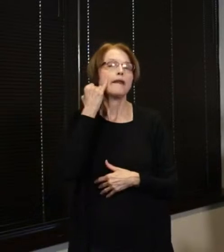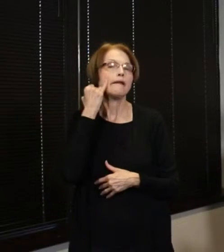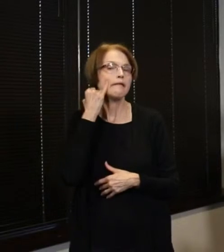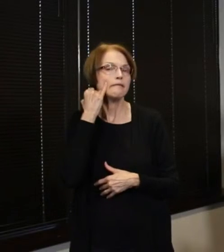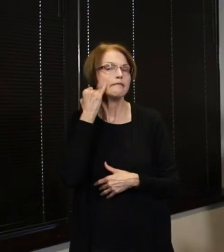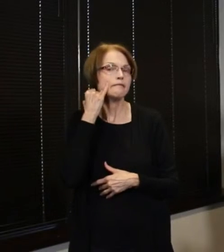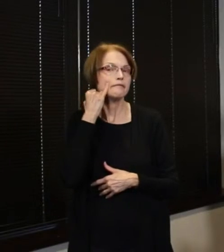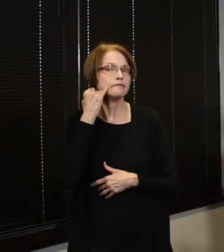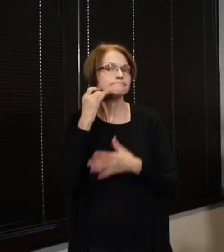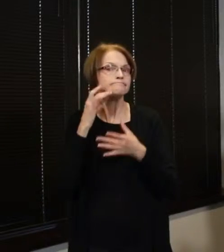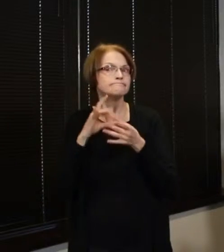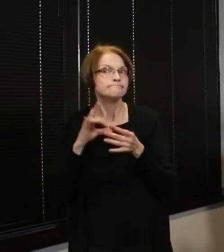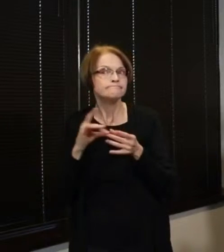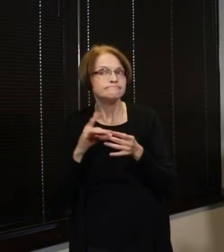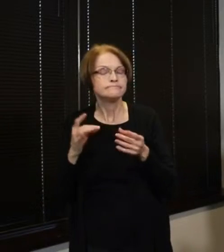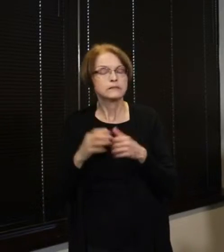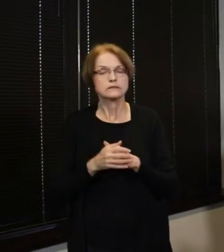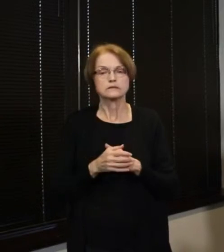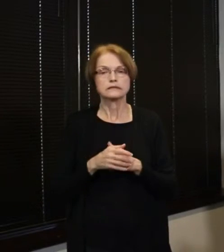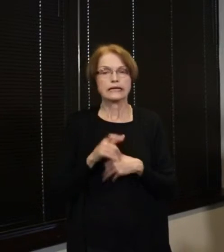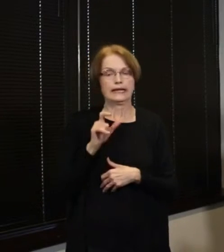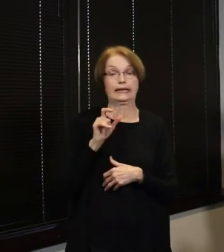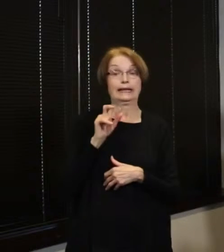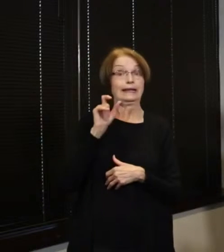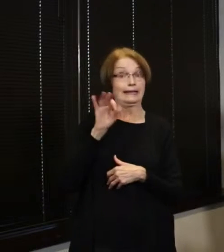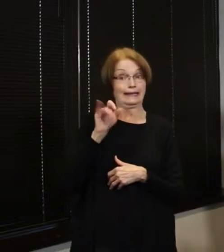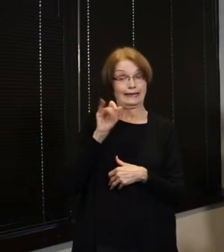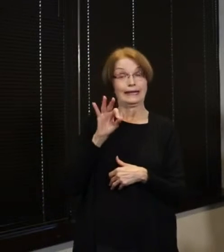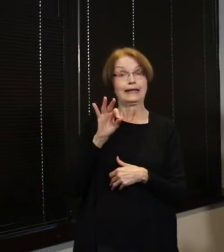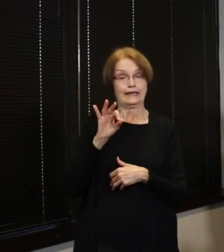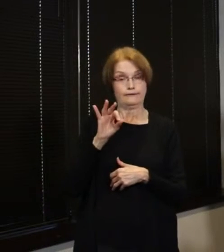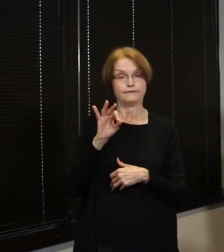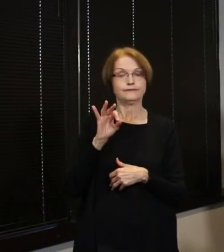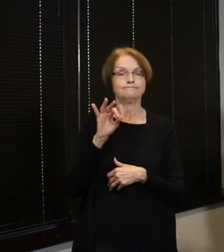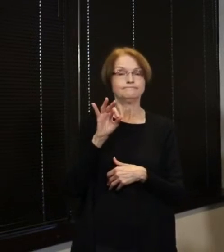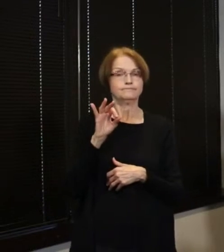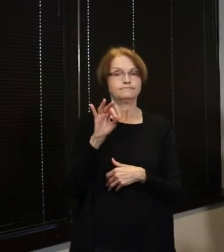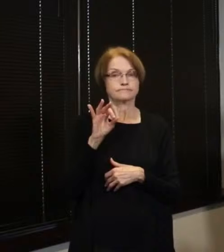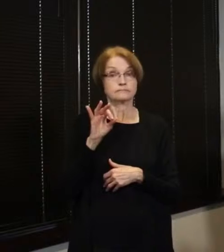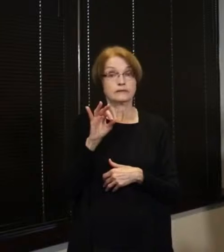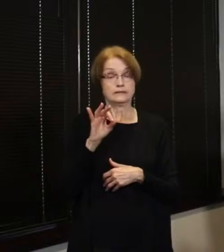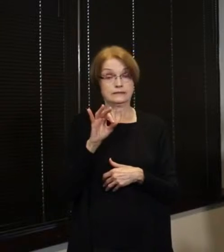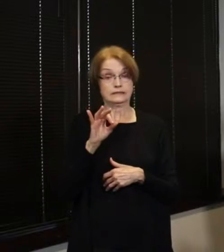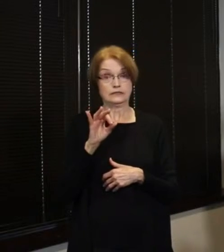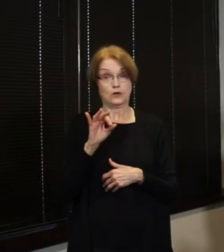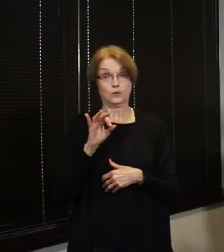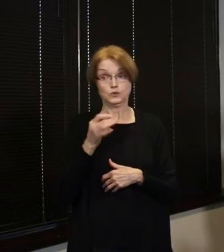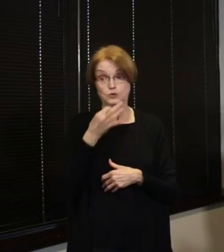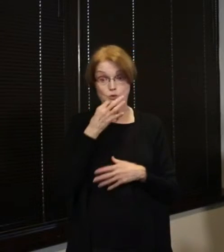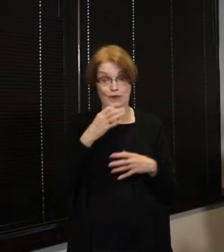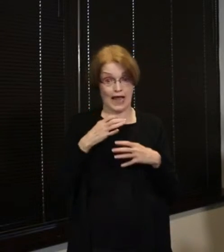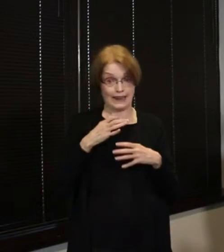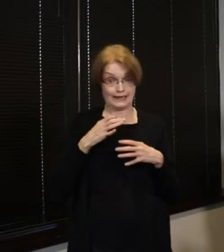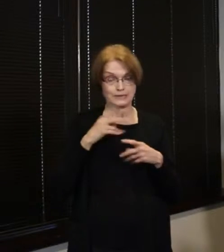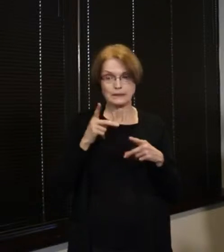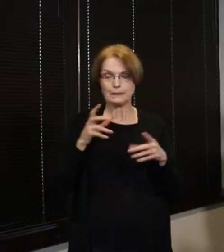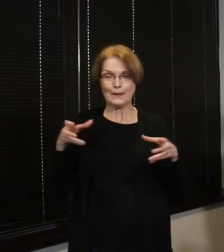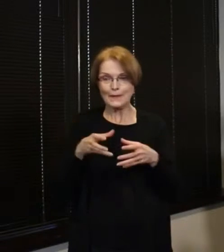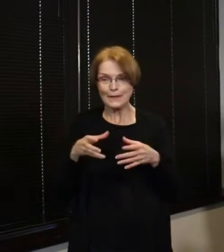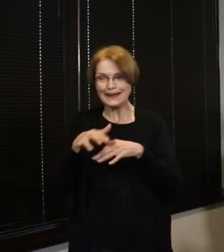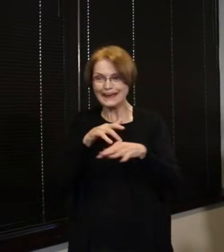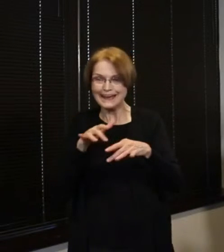So if we did see a surge in coronavirus patients from the holidays, if people did get together